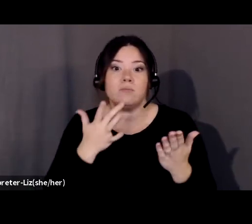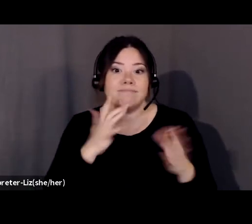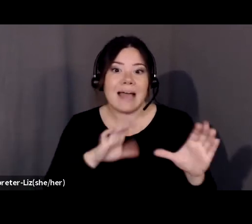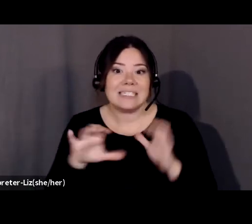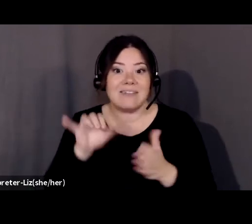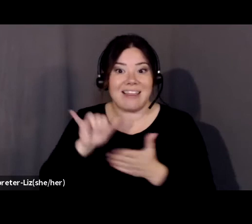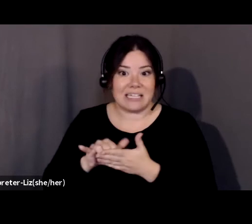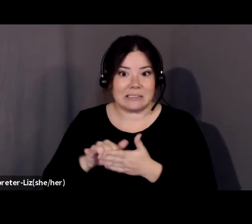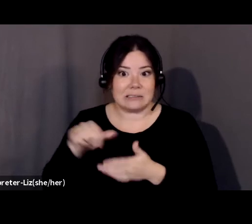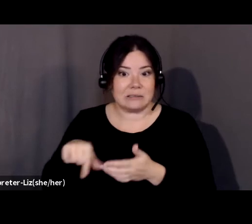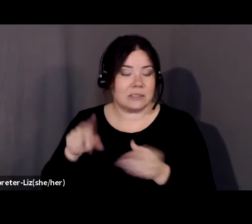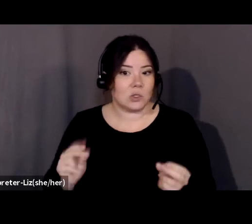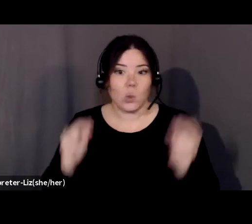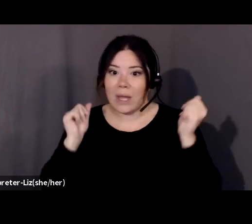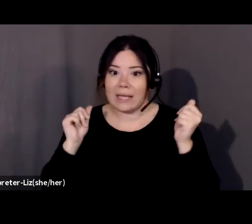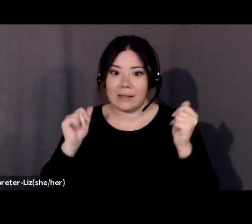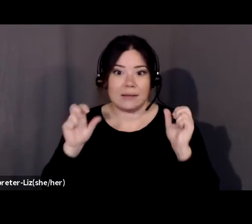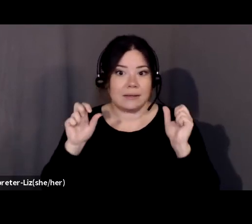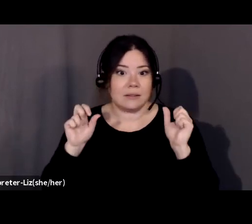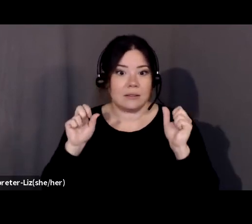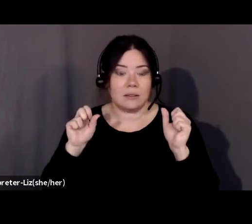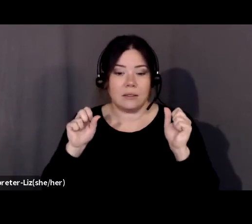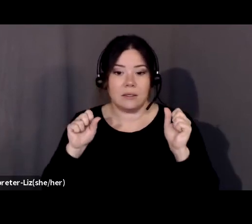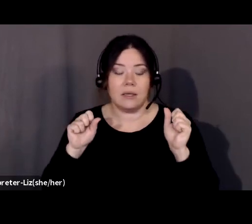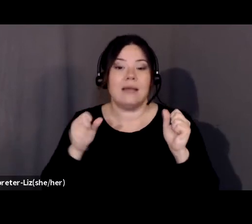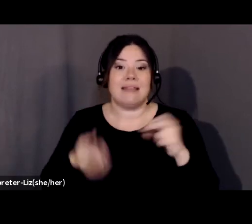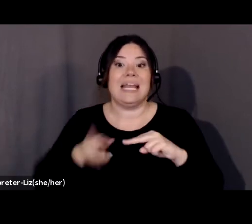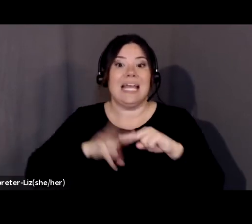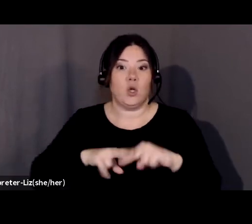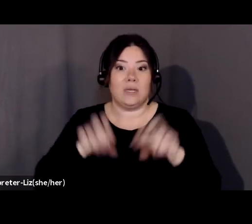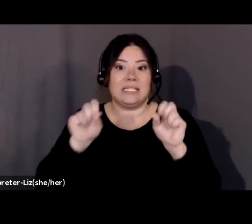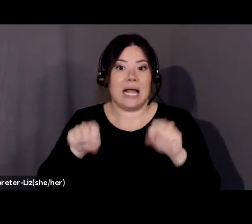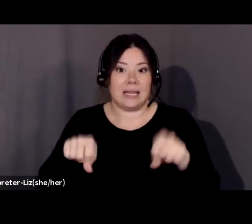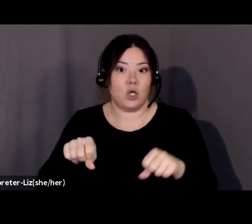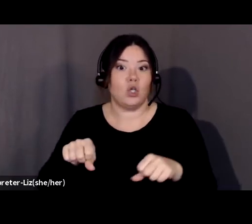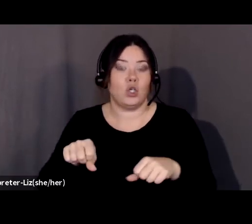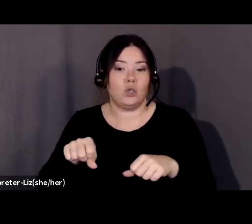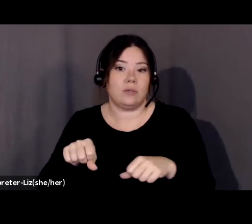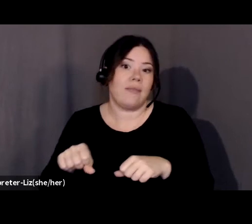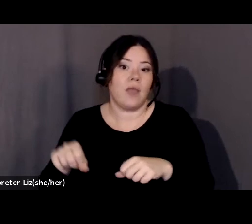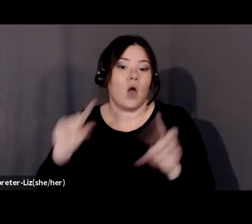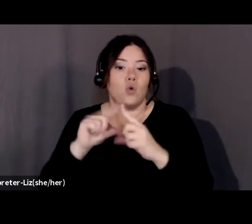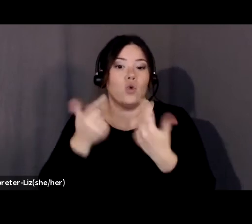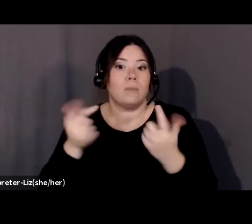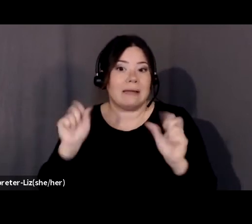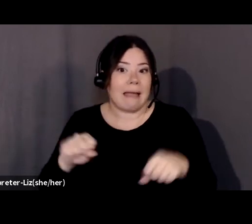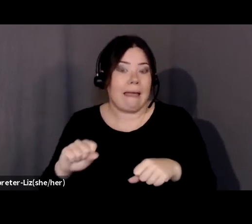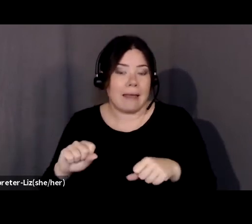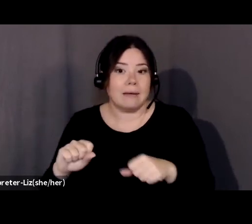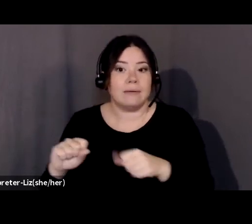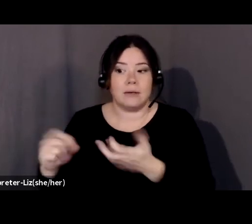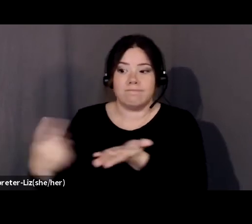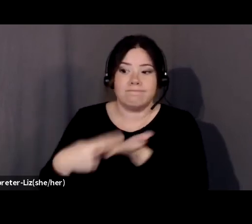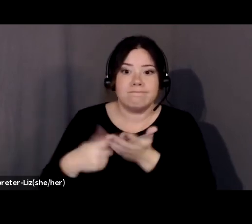It's quick, you can increase, and it increases the likelihood that the group hears from everyone. And so participants first